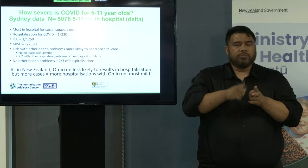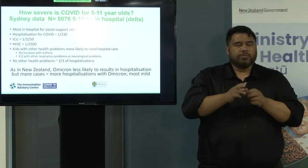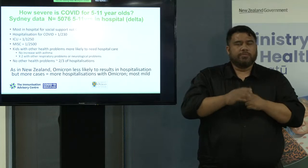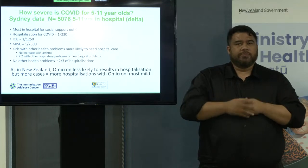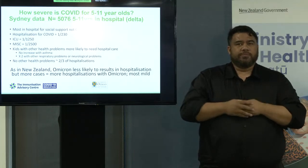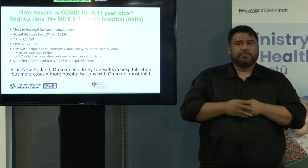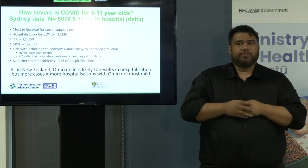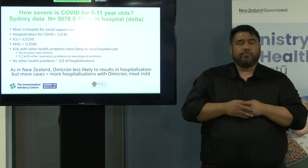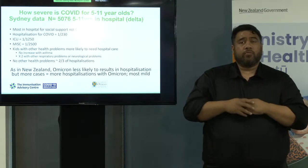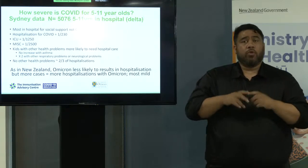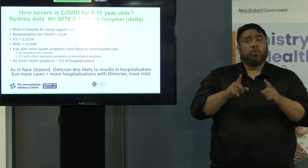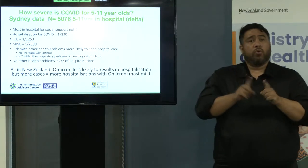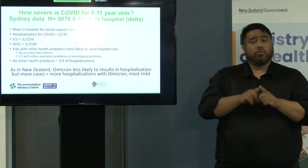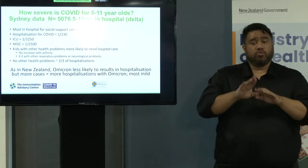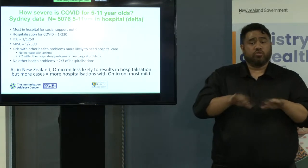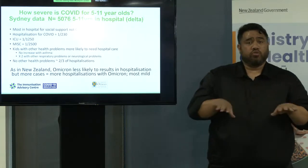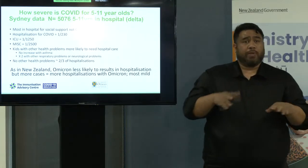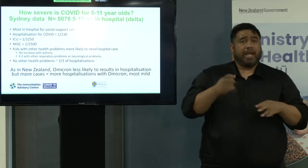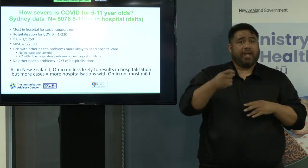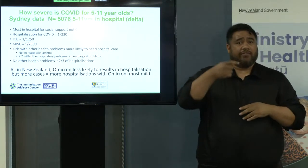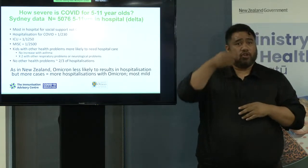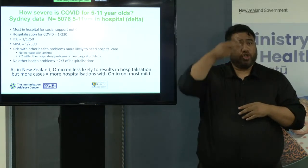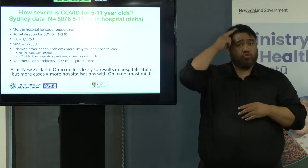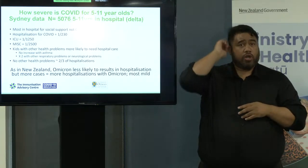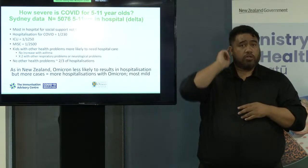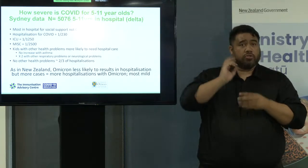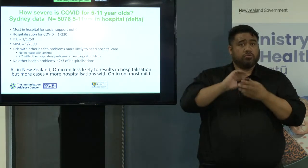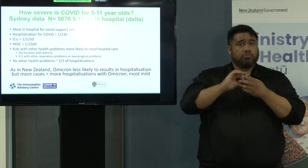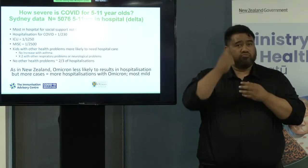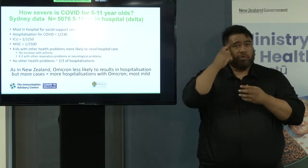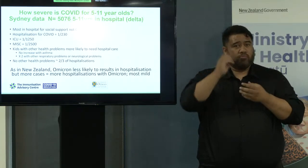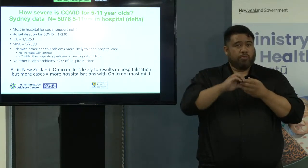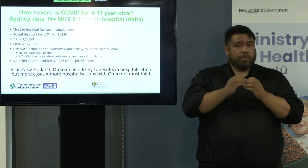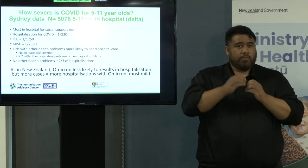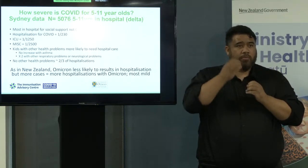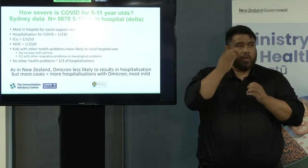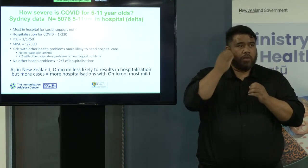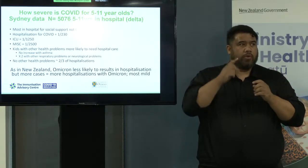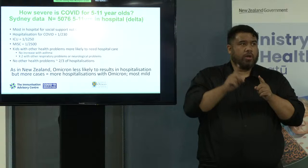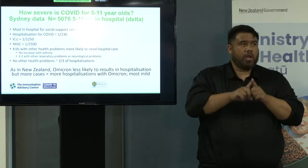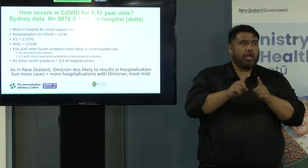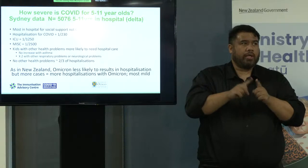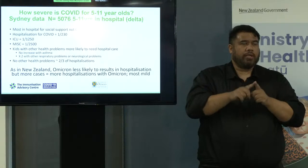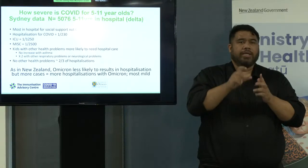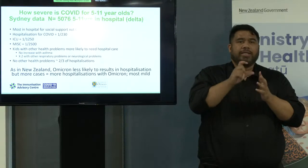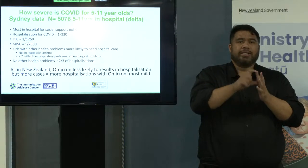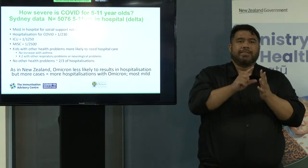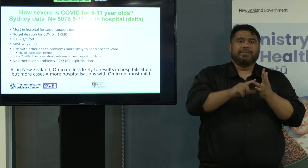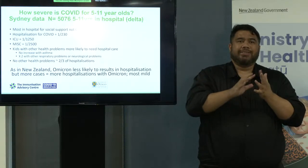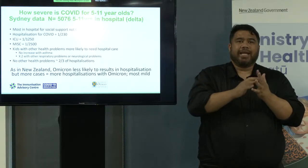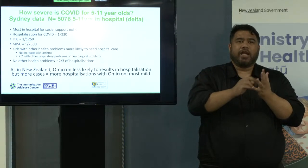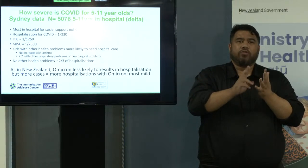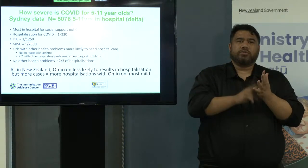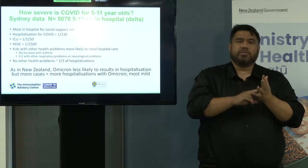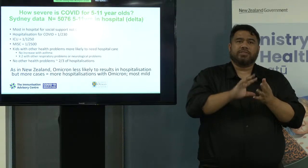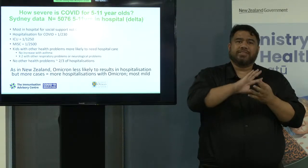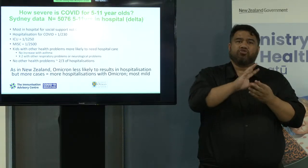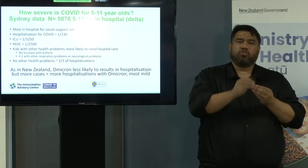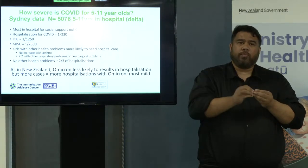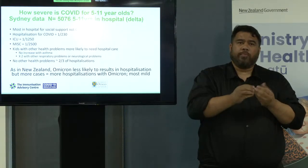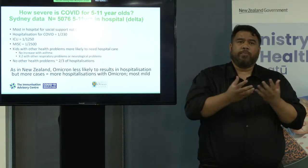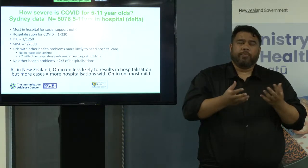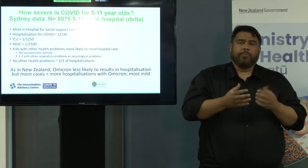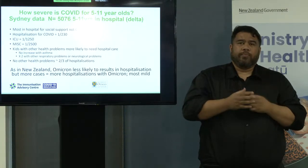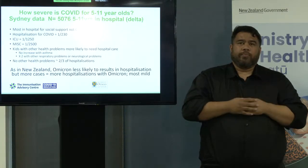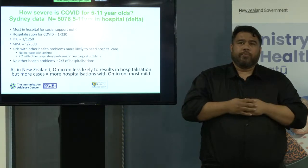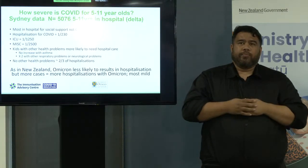had various neurological problems or problems like Down syndrome. But the other important message was that